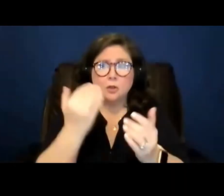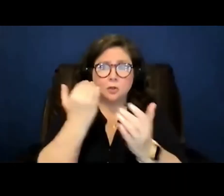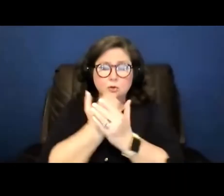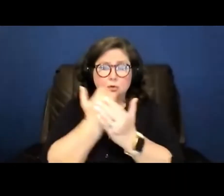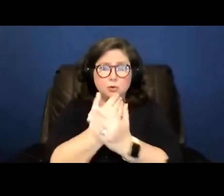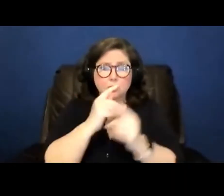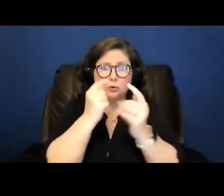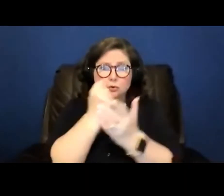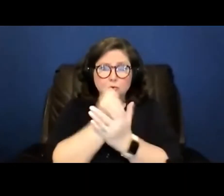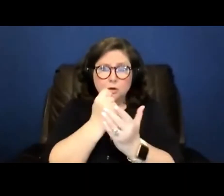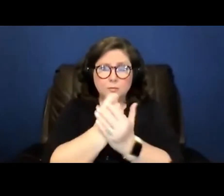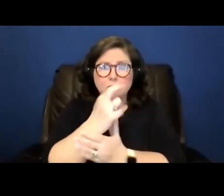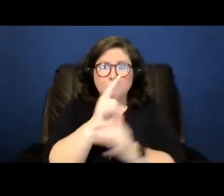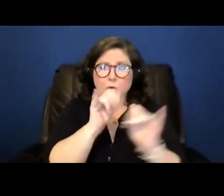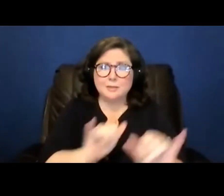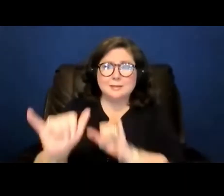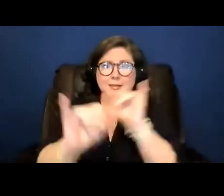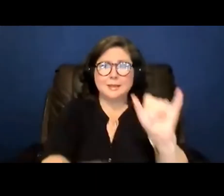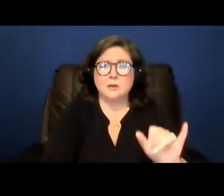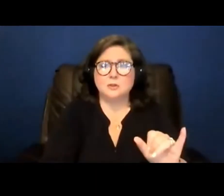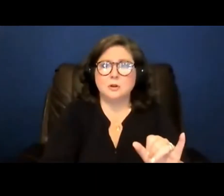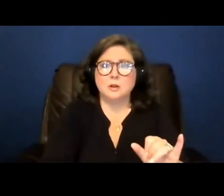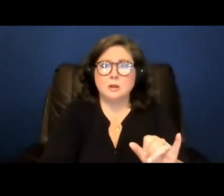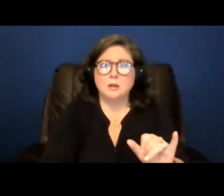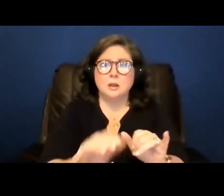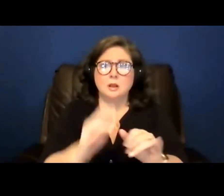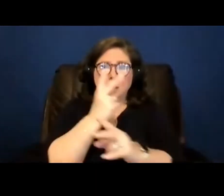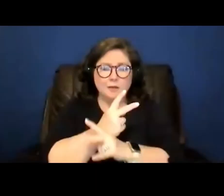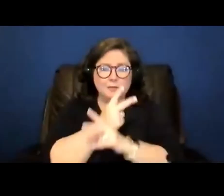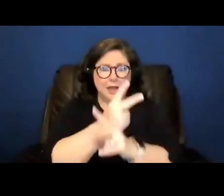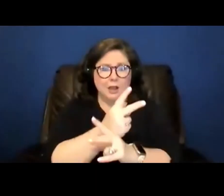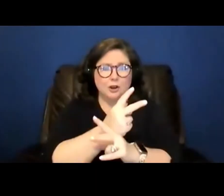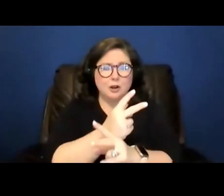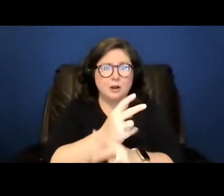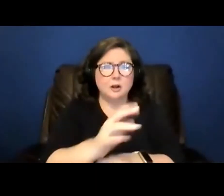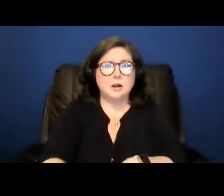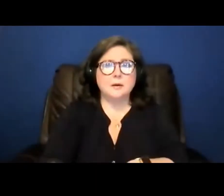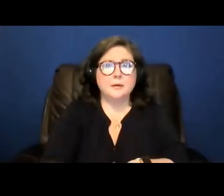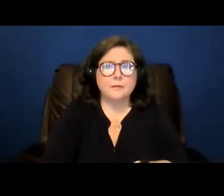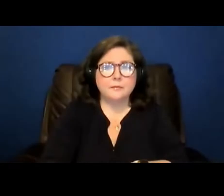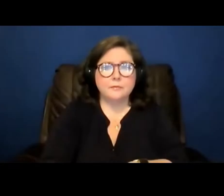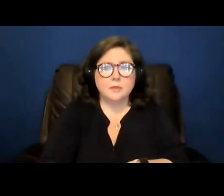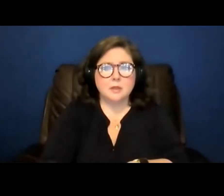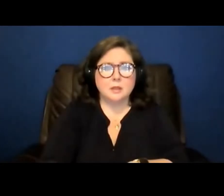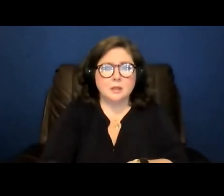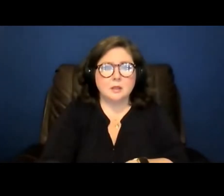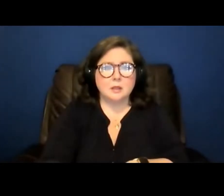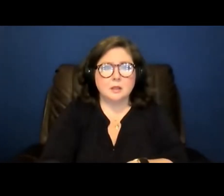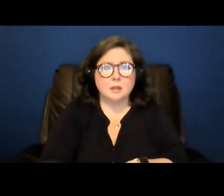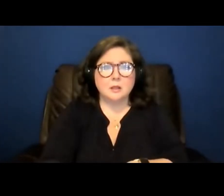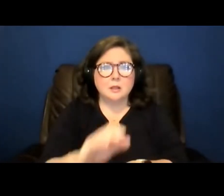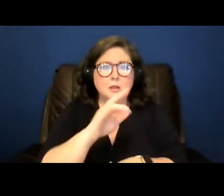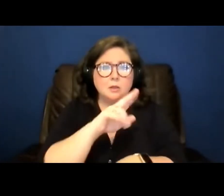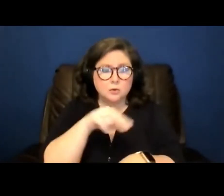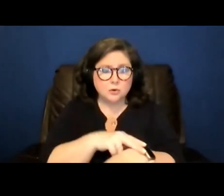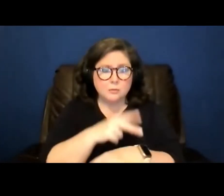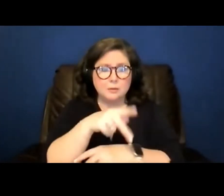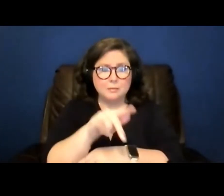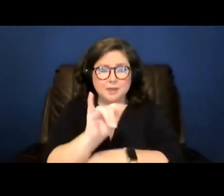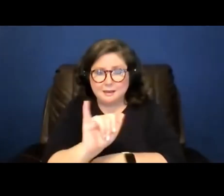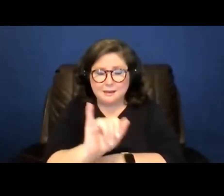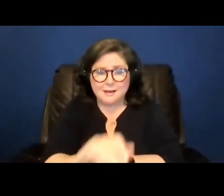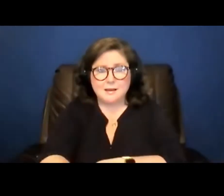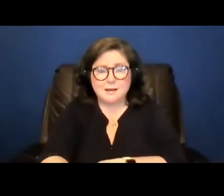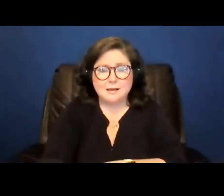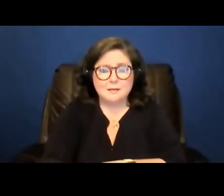they call the standard of care. And by doing so, usually the PI,